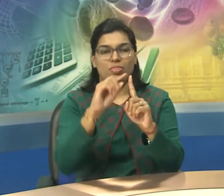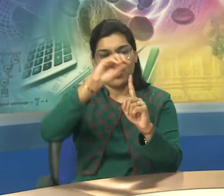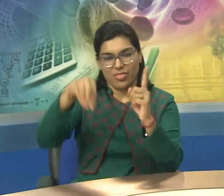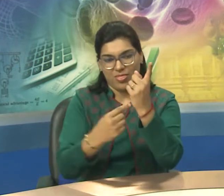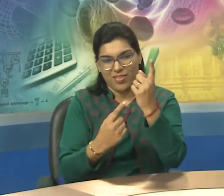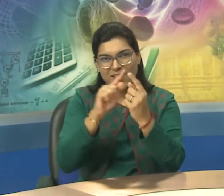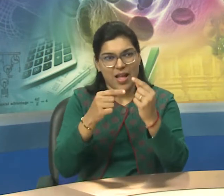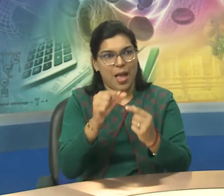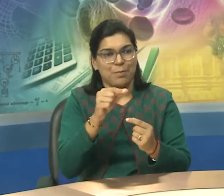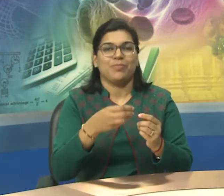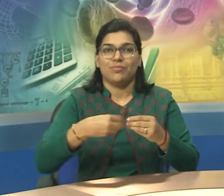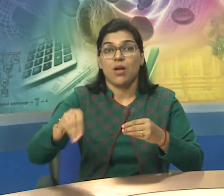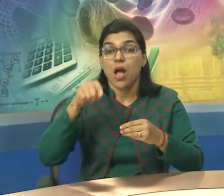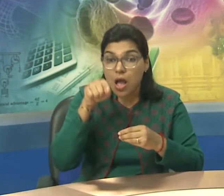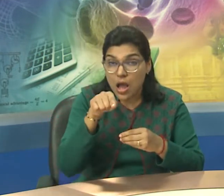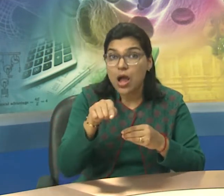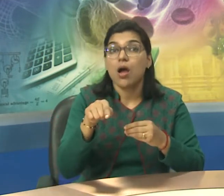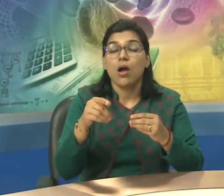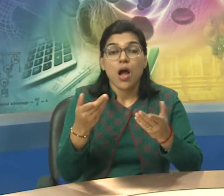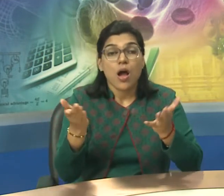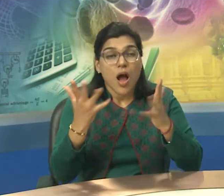selling many products or